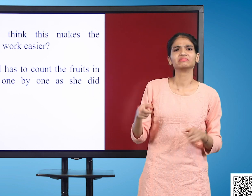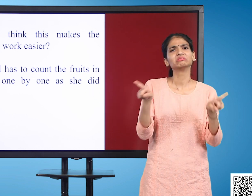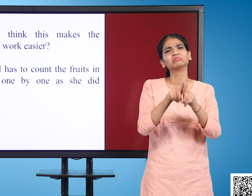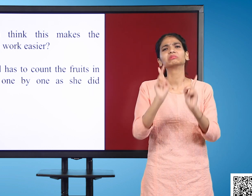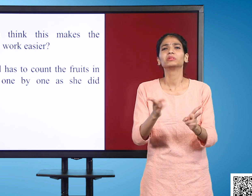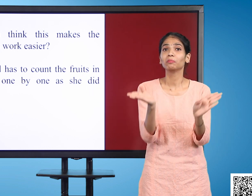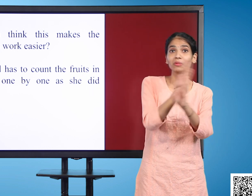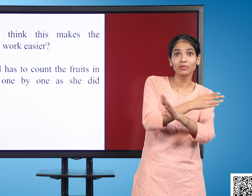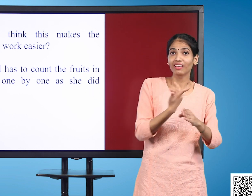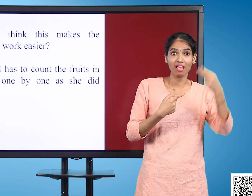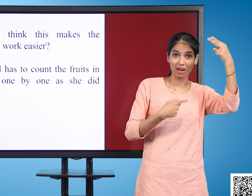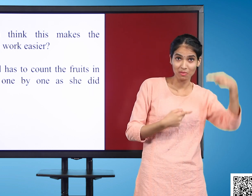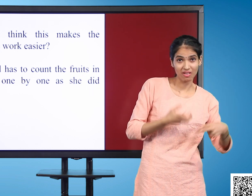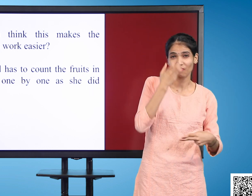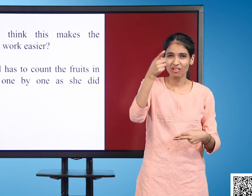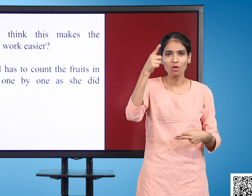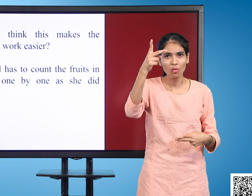one, as she did earlier.